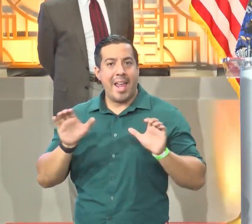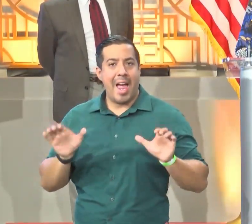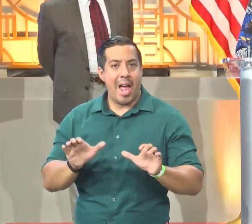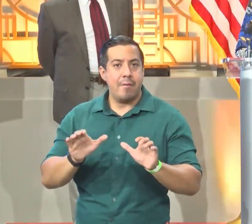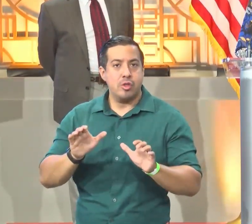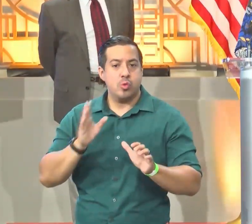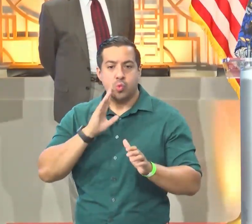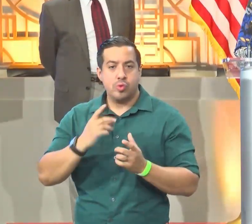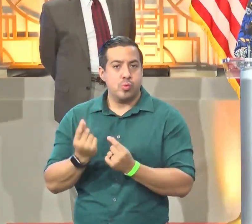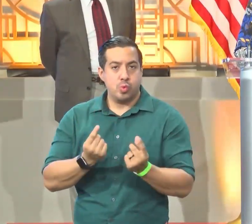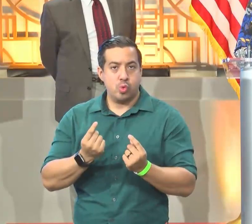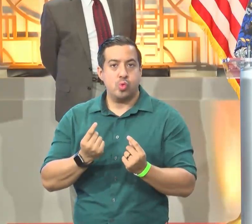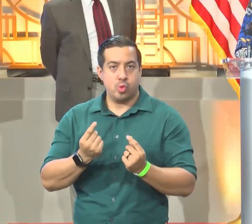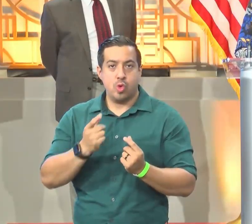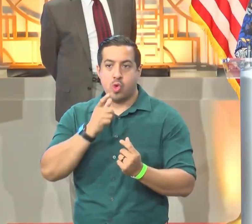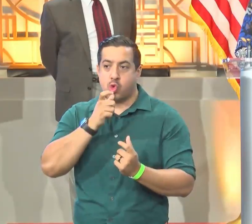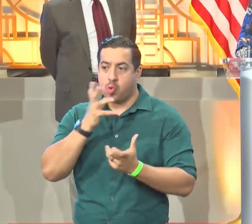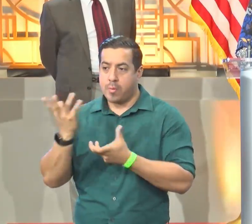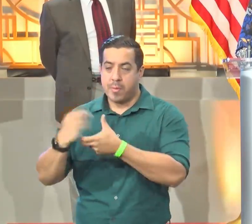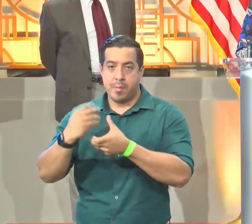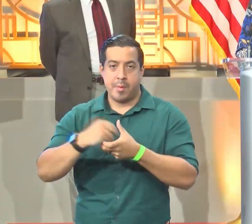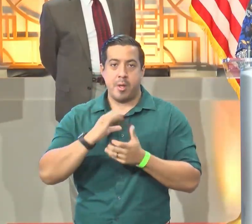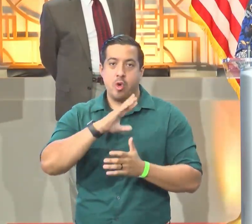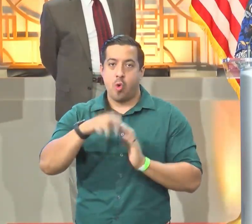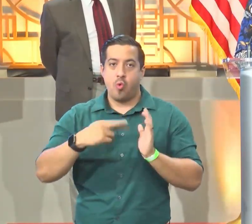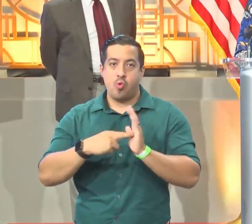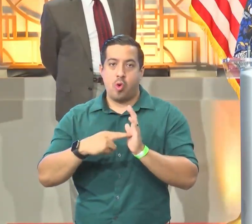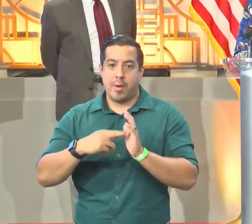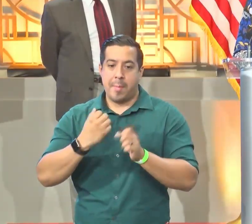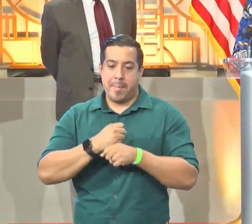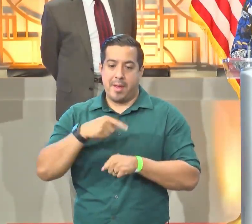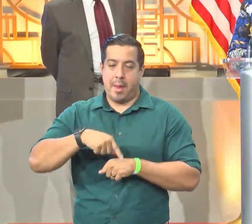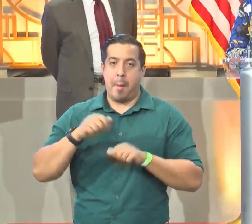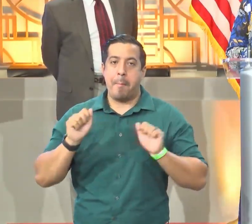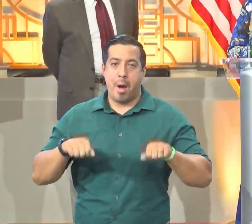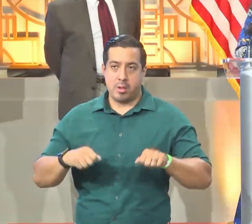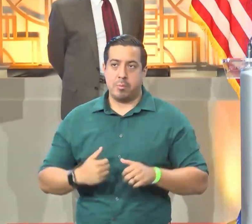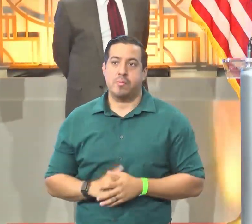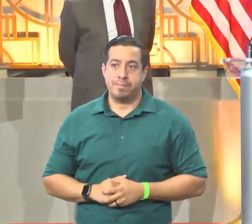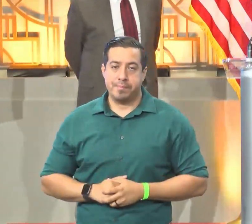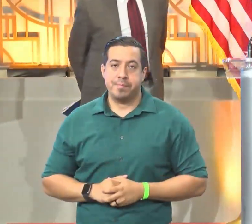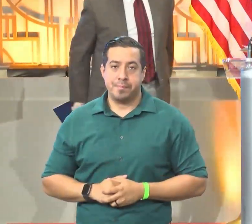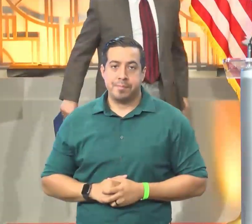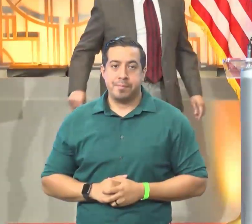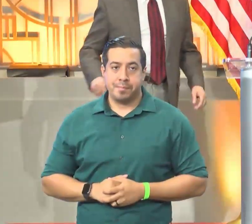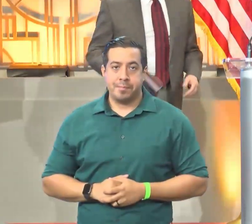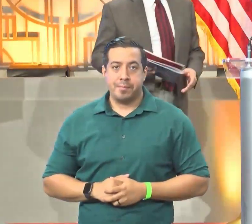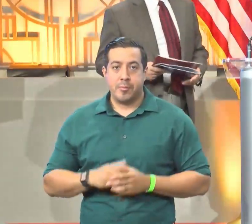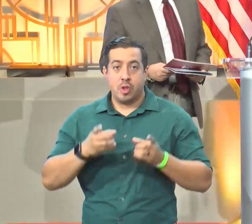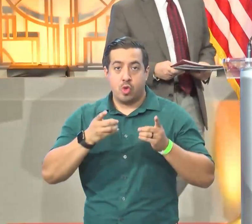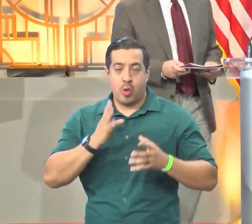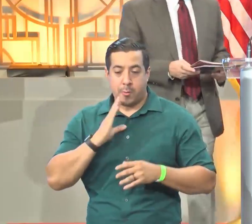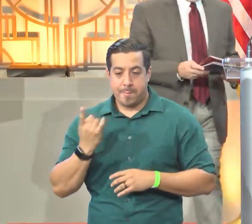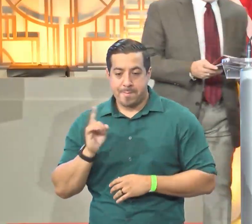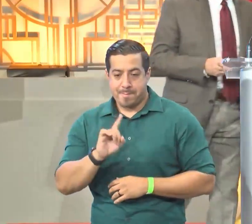those who have played an integral role in making the plan possible. Mr. Director. Thank